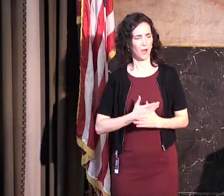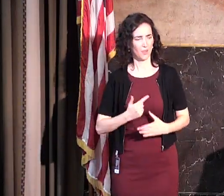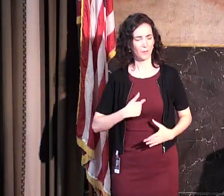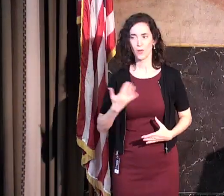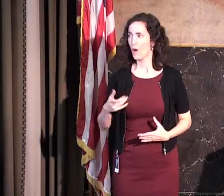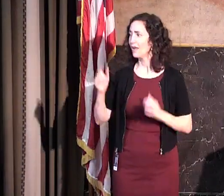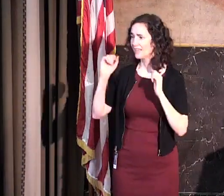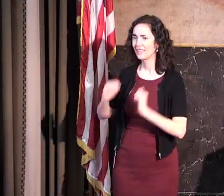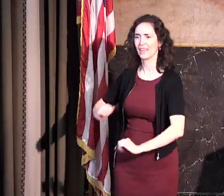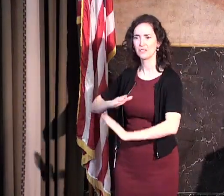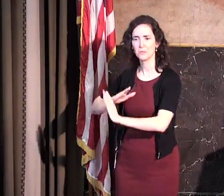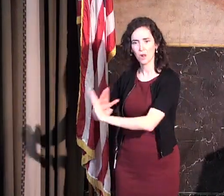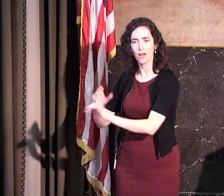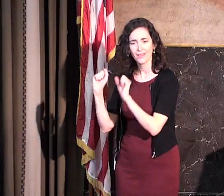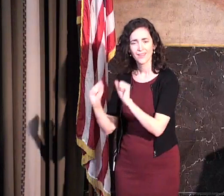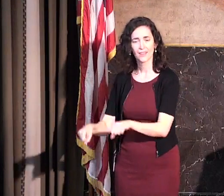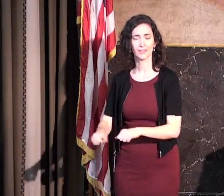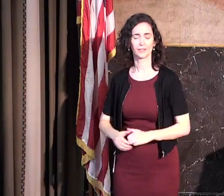is preventable.